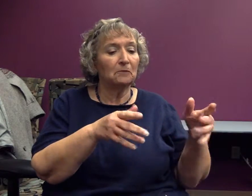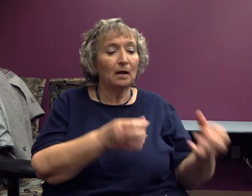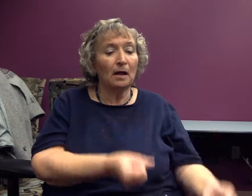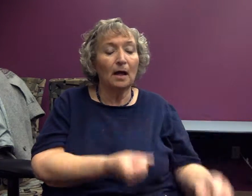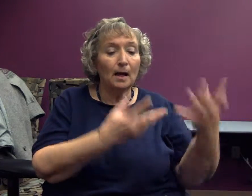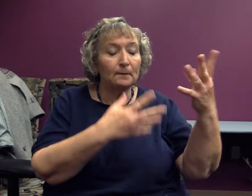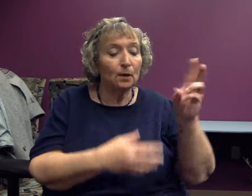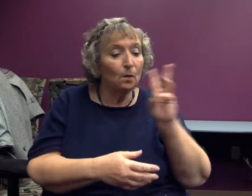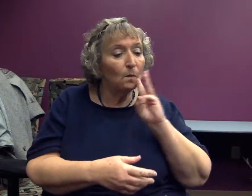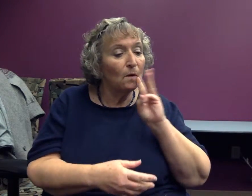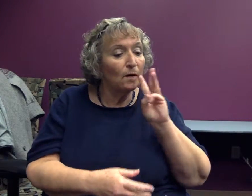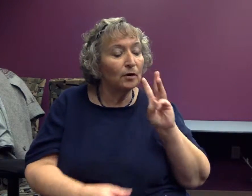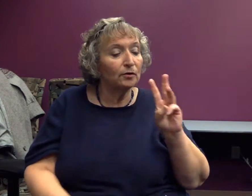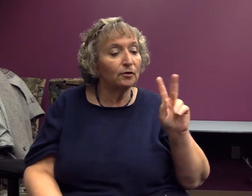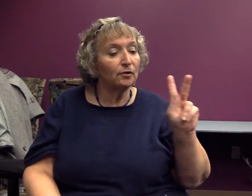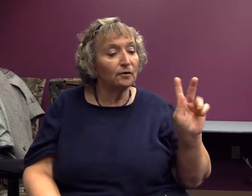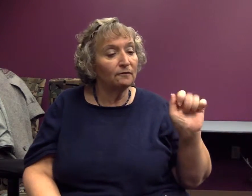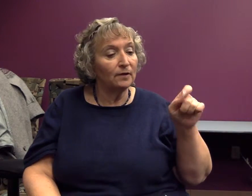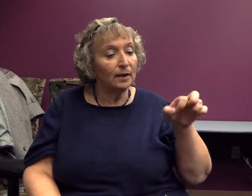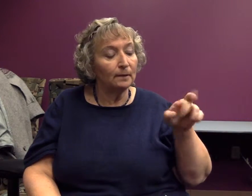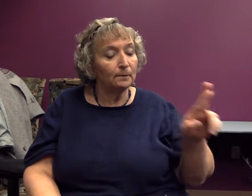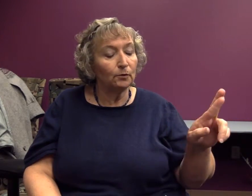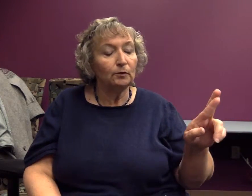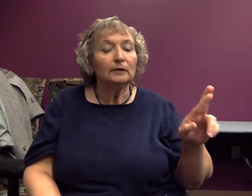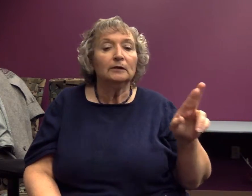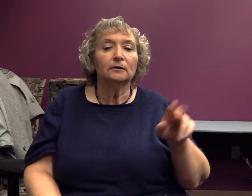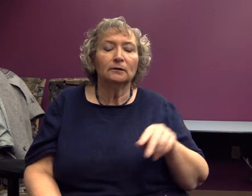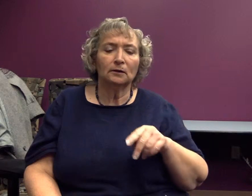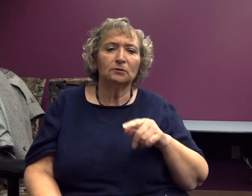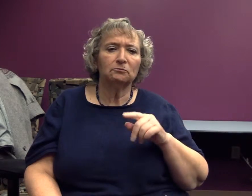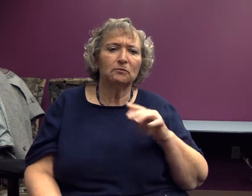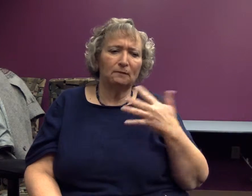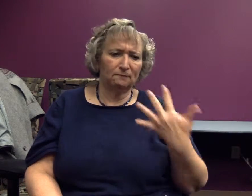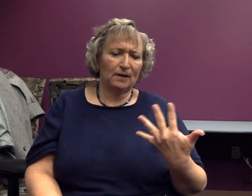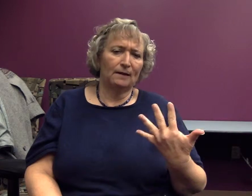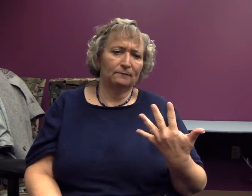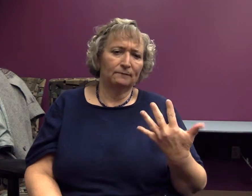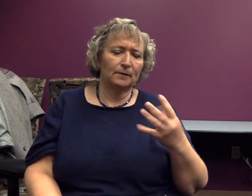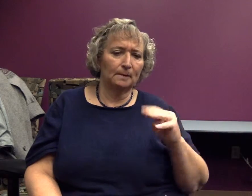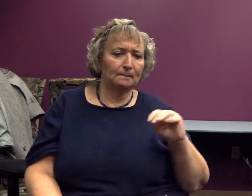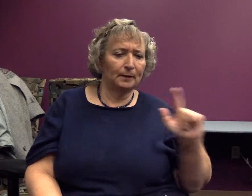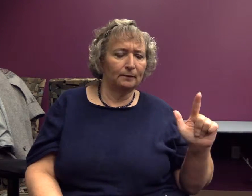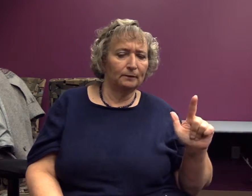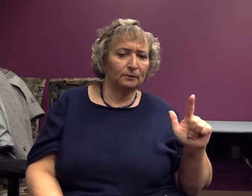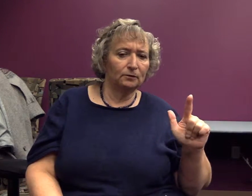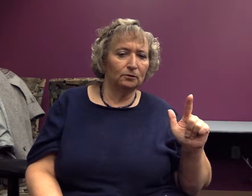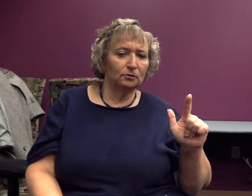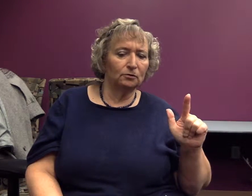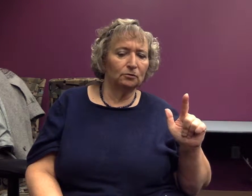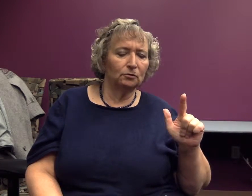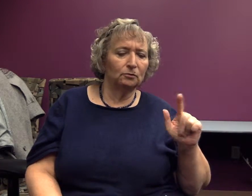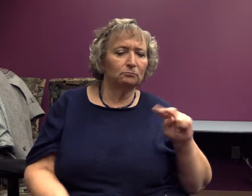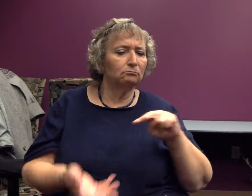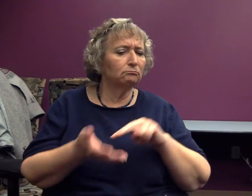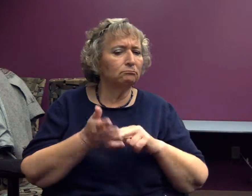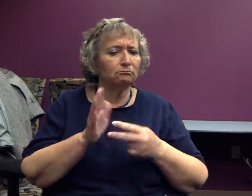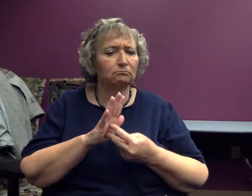this box of air that I've got. What? And then the relative humidity. What's